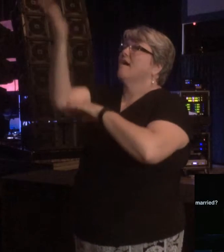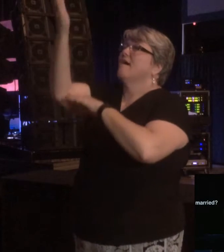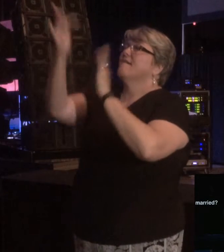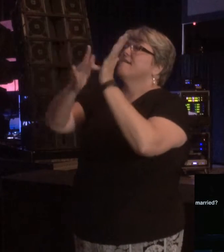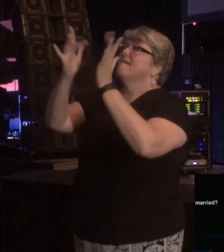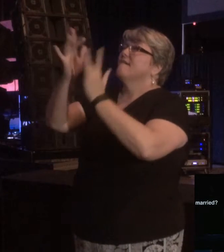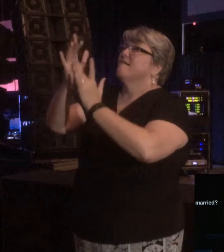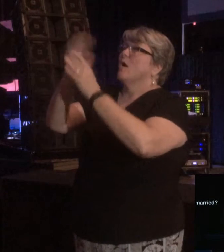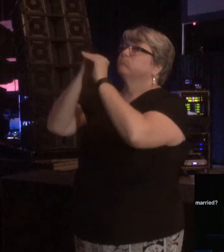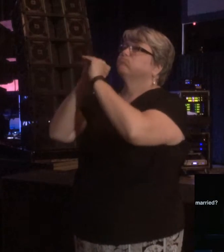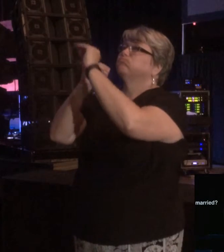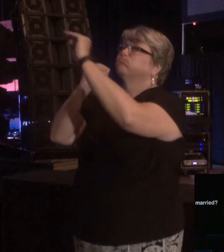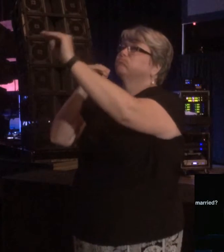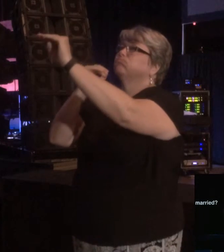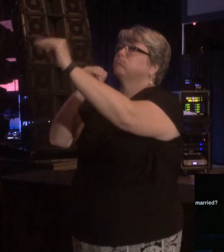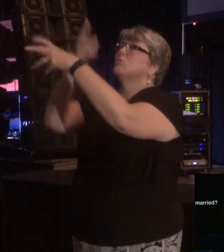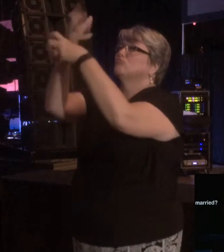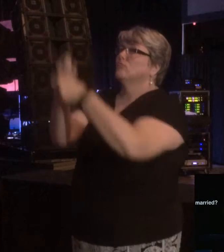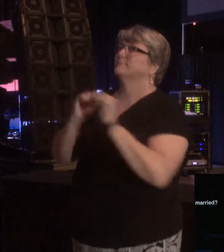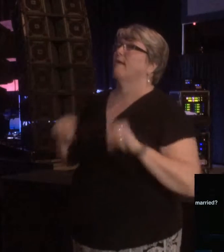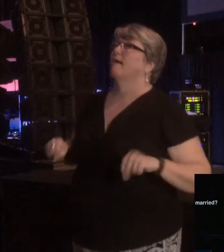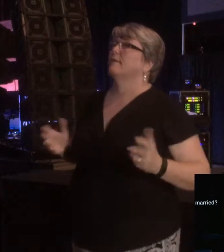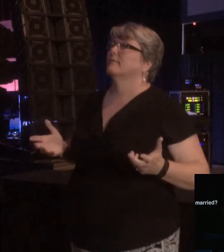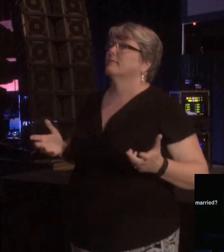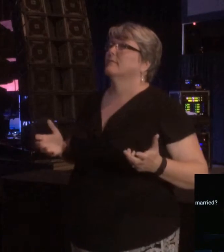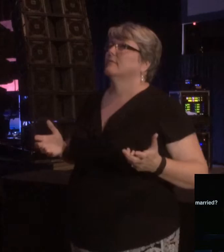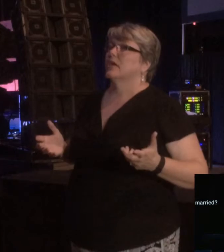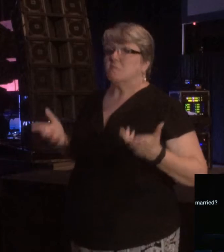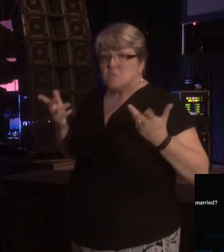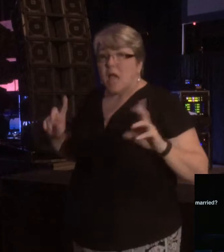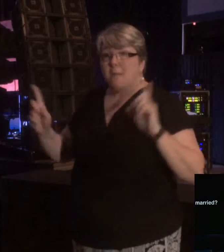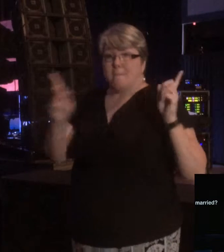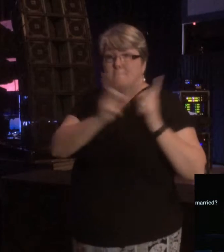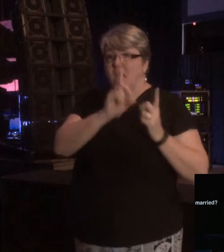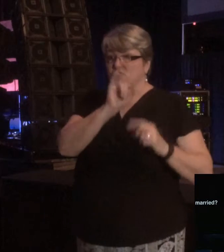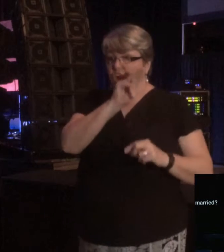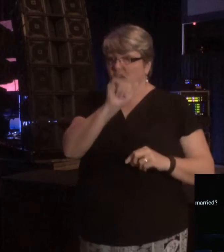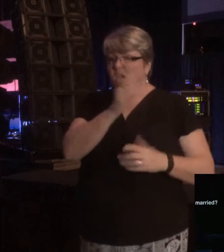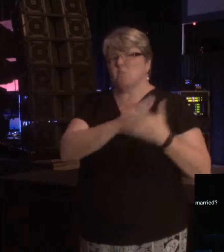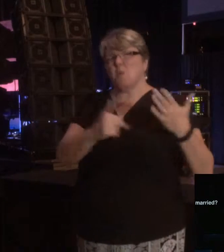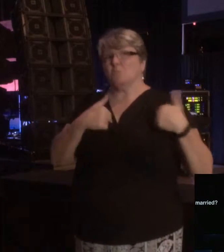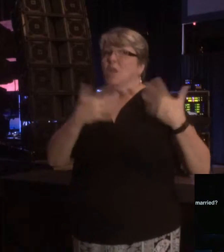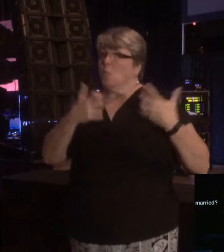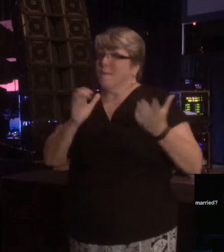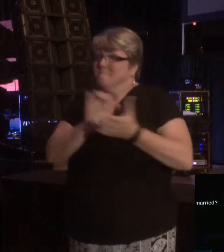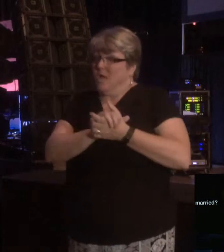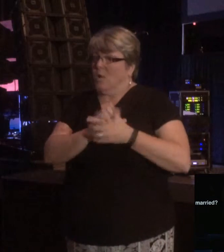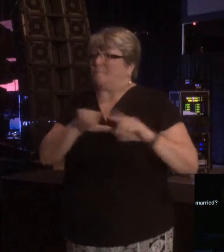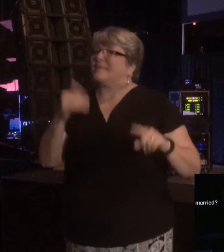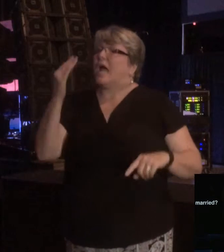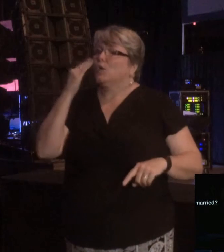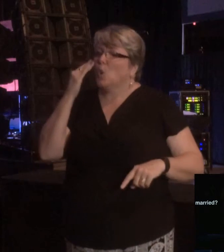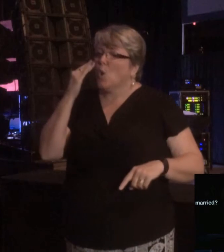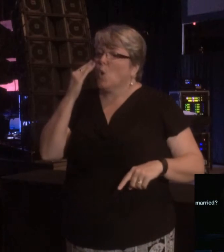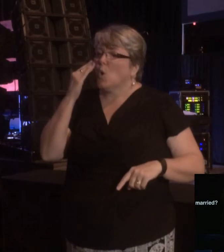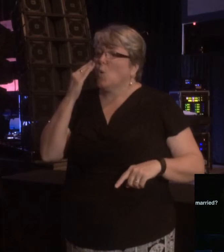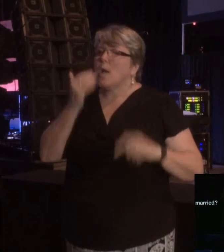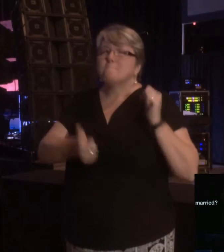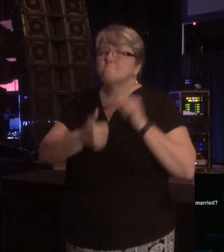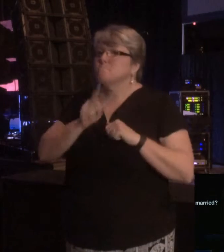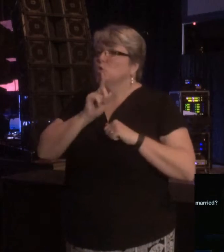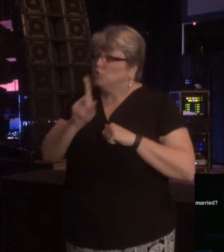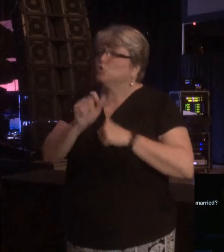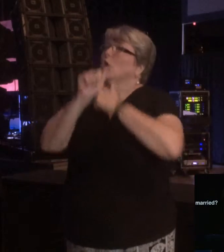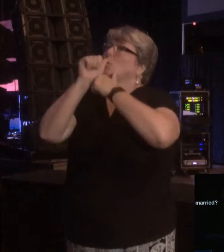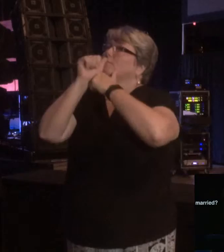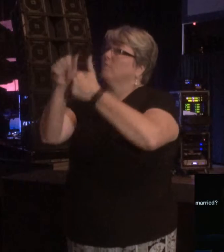there. We're going to be home at whatever time, and that person is going to text us 10 minutes before that time and then on that time,